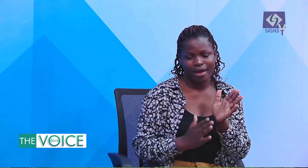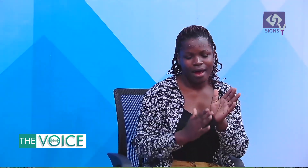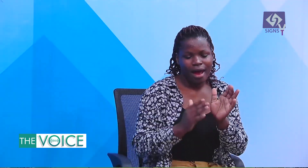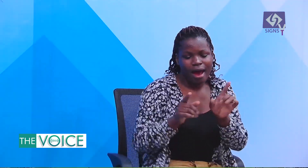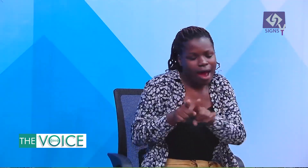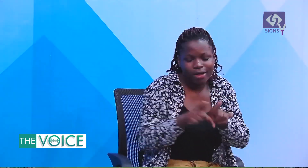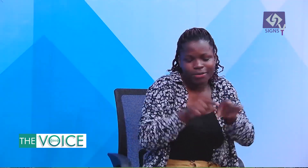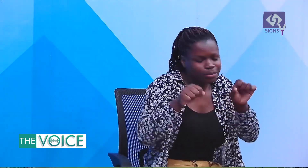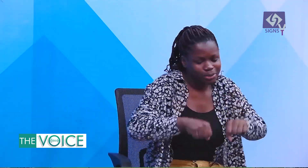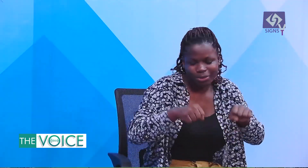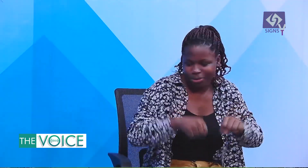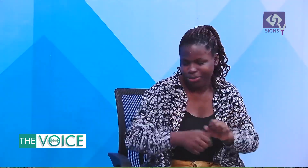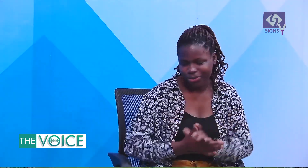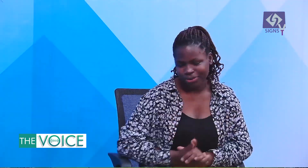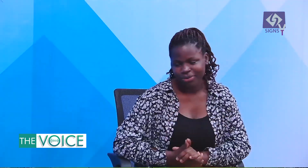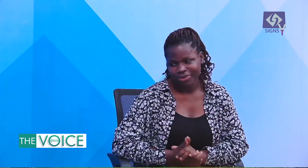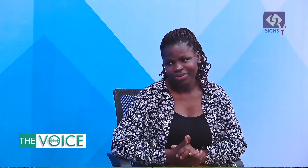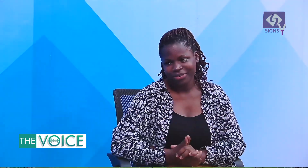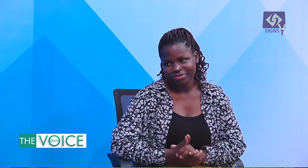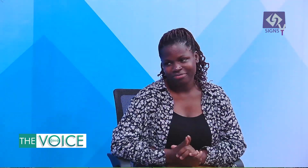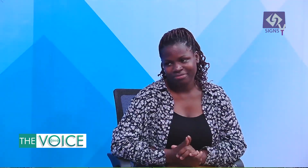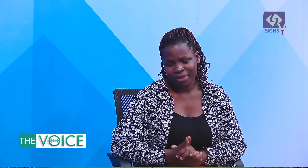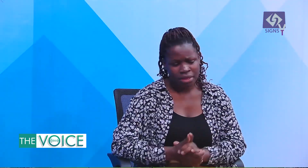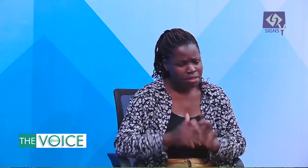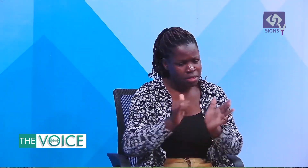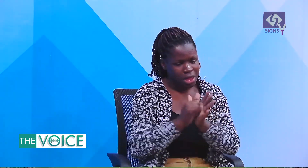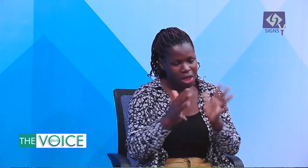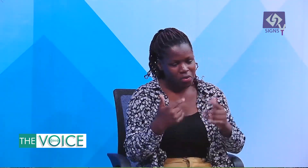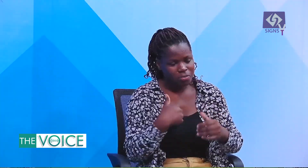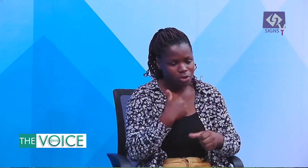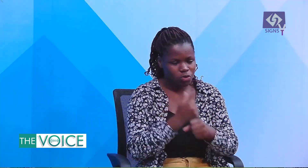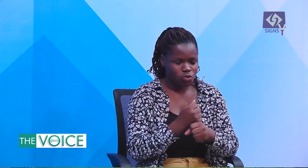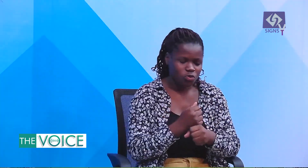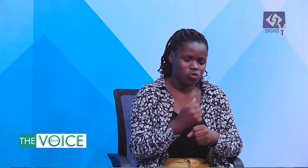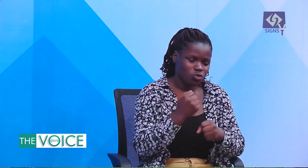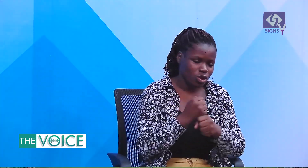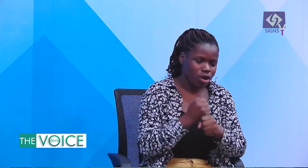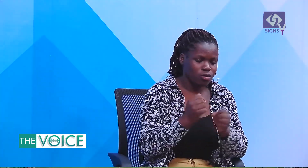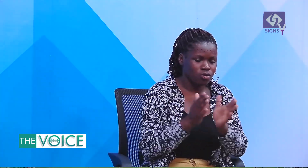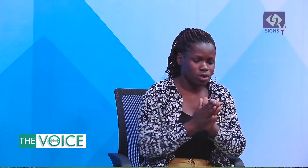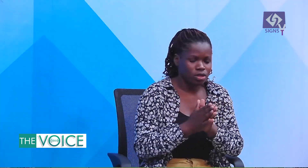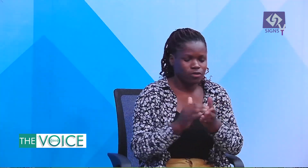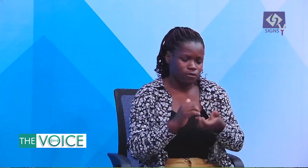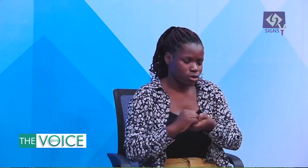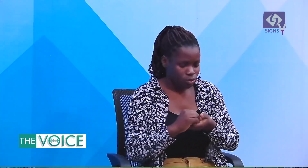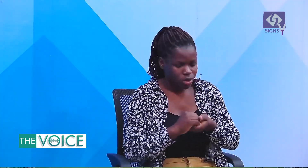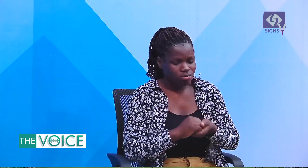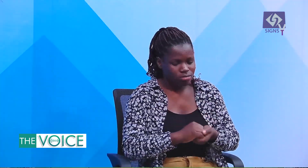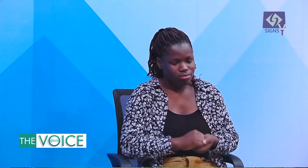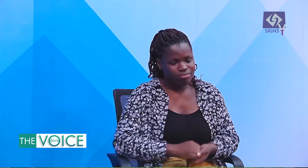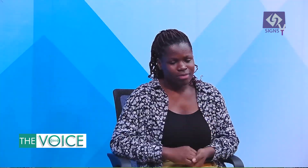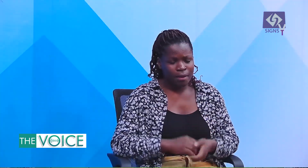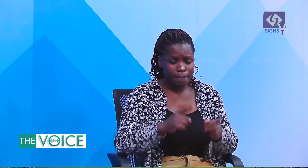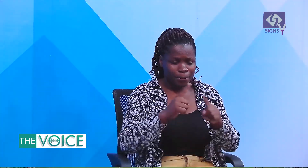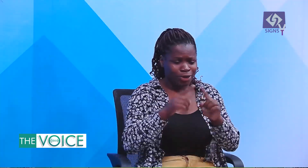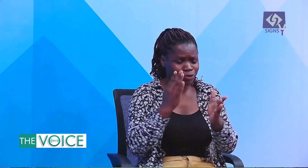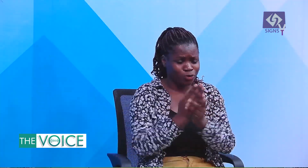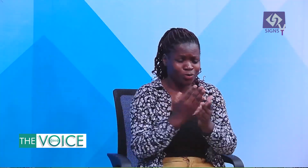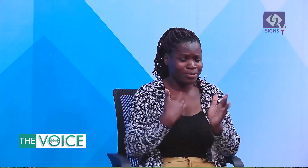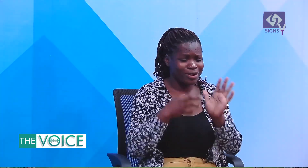I meet people from different levels or different settings, I can actually provide or teach them something. Yeah, so through working